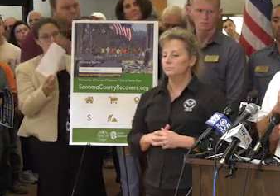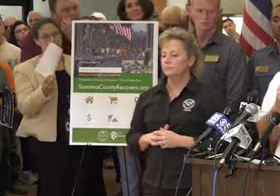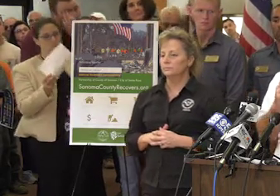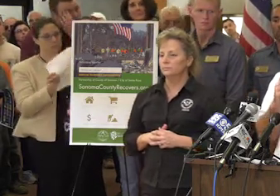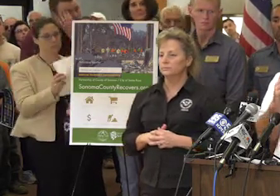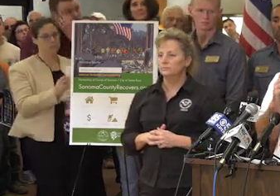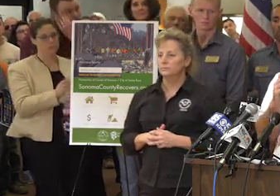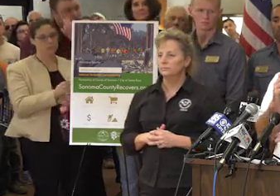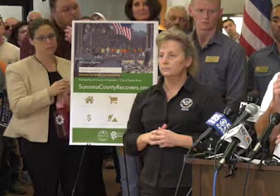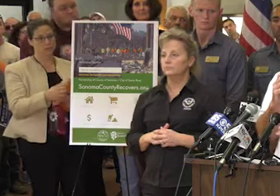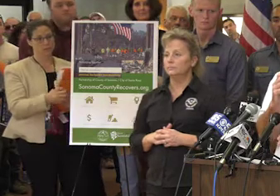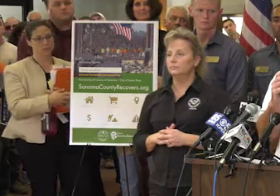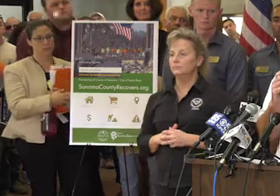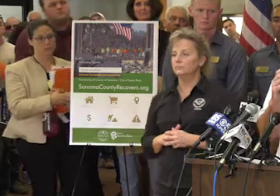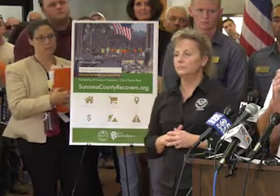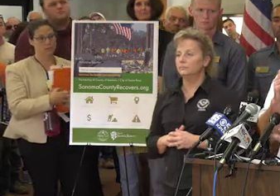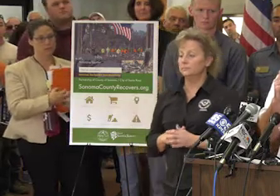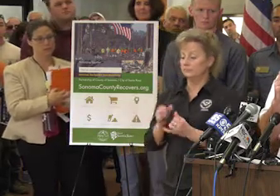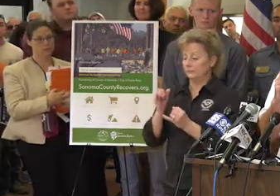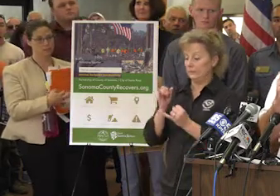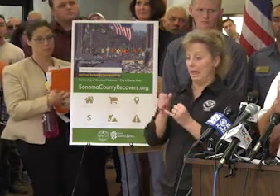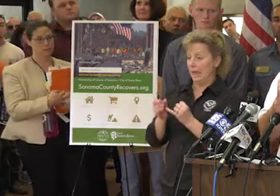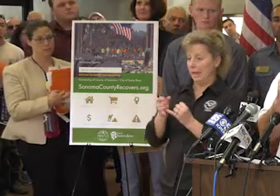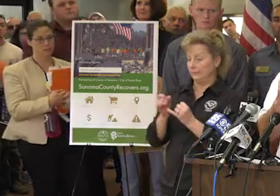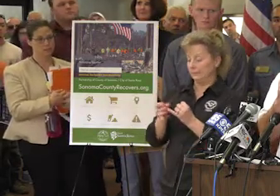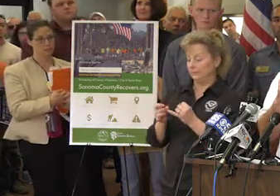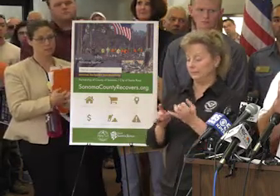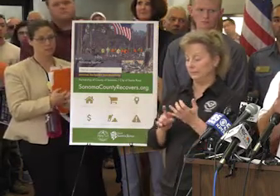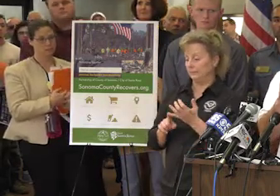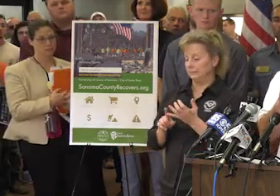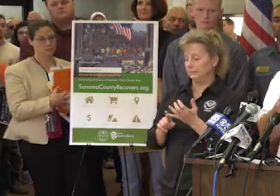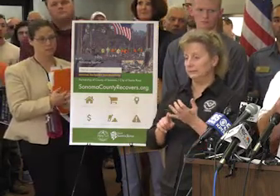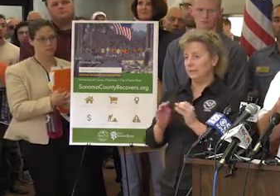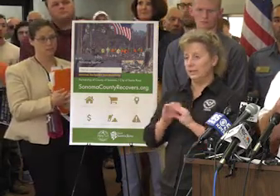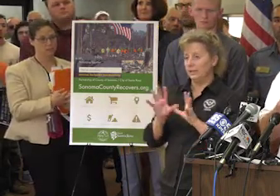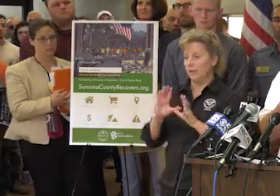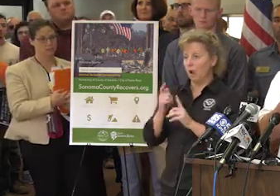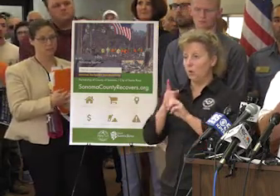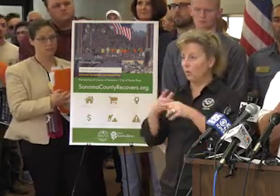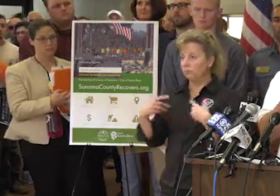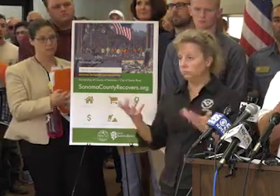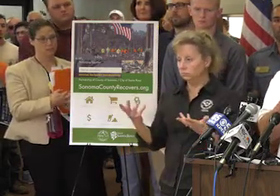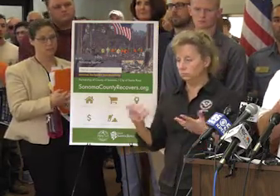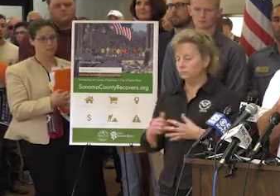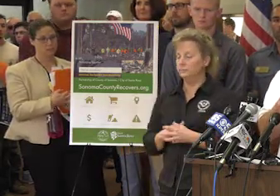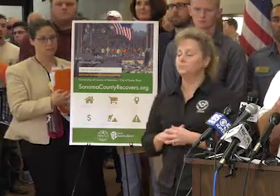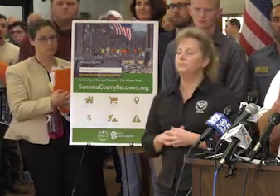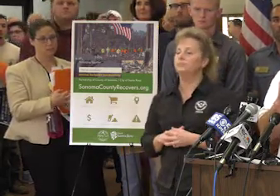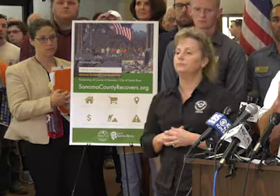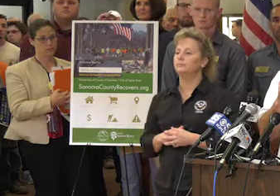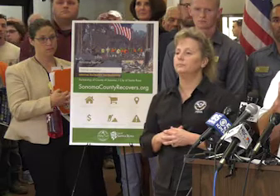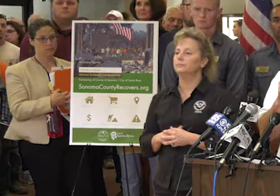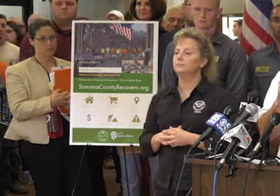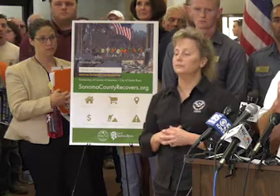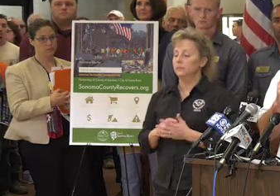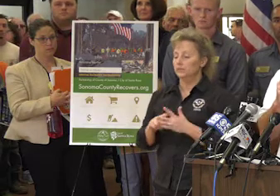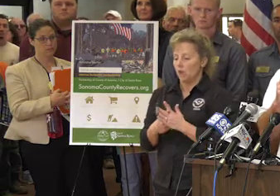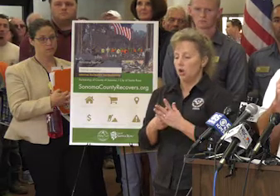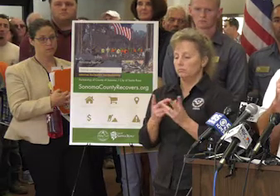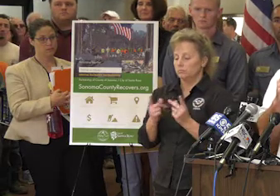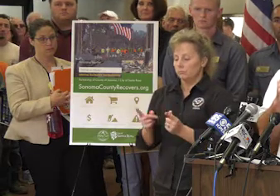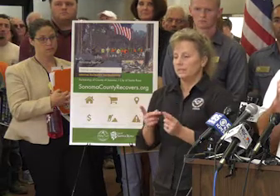I think the last thing I want to touch on again, just to be very clear, our goal here is to be moving as soon as